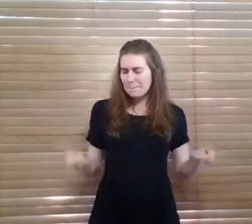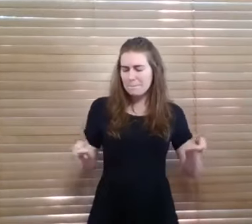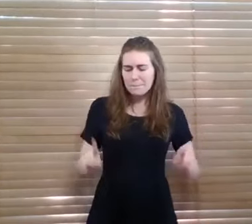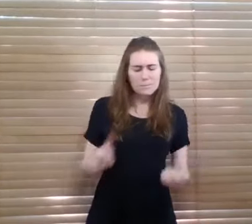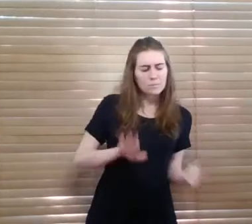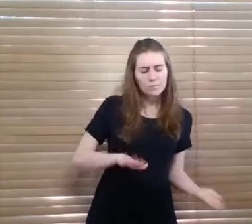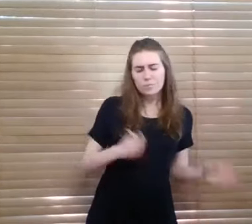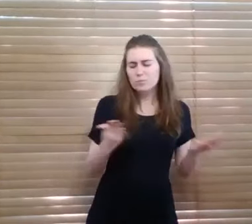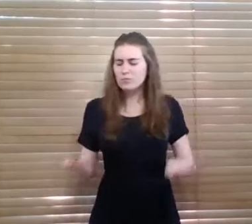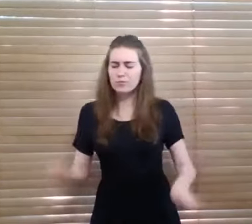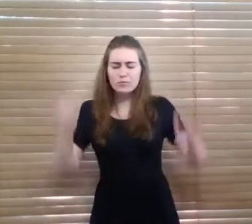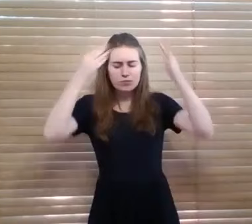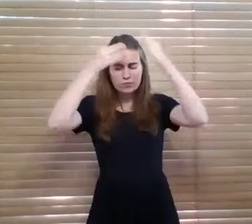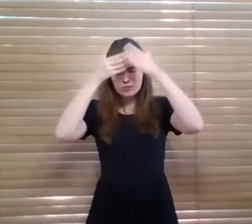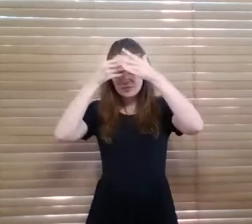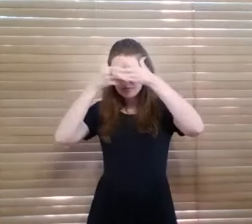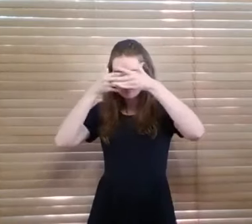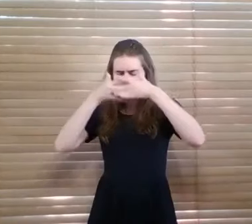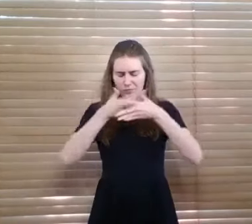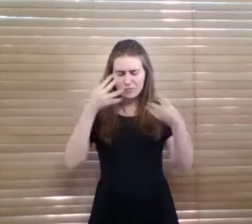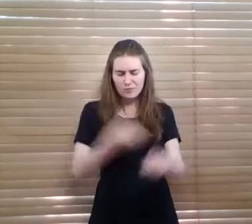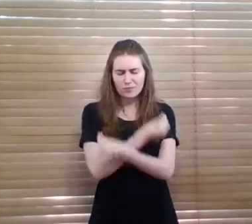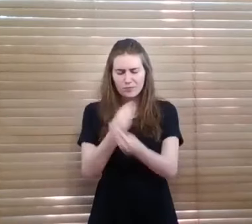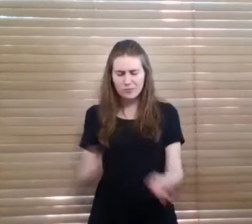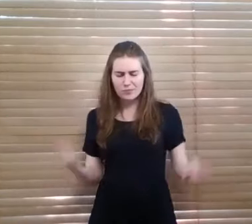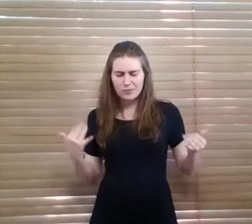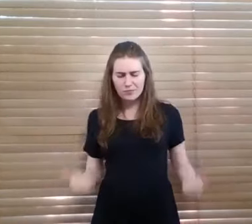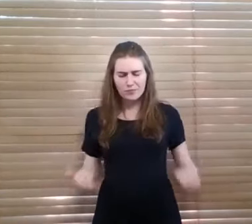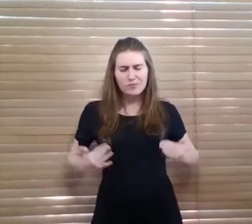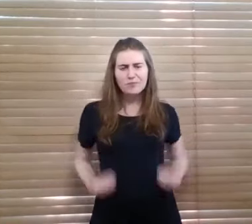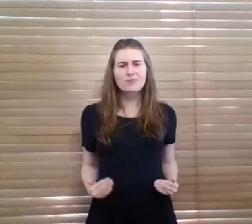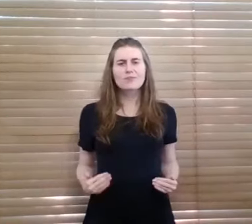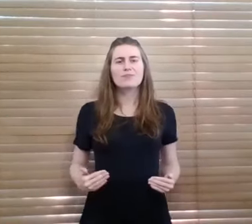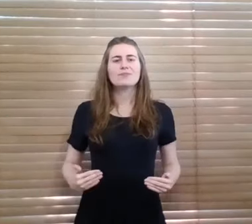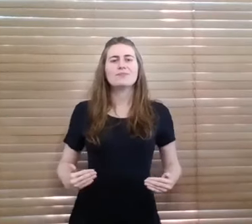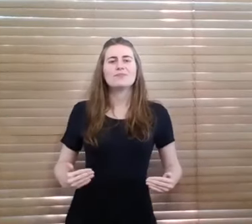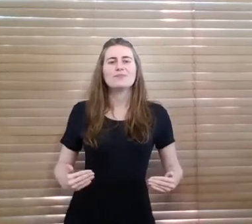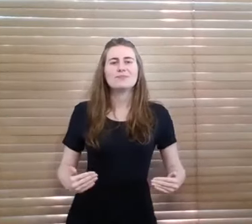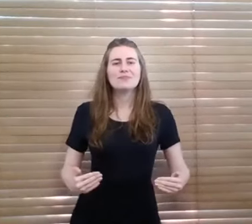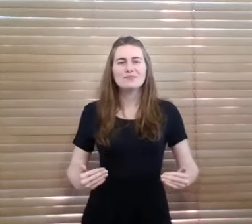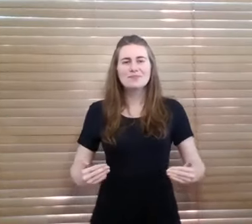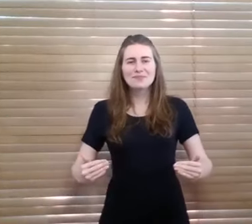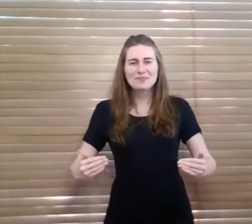When death was arrested, my life began.